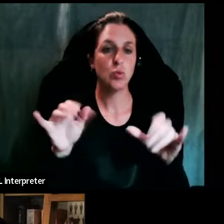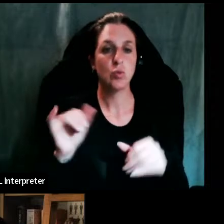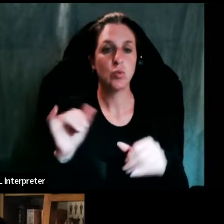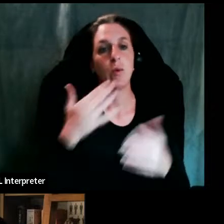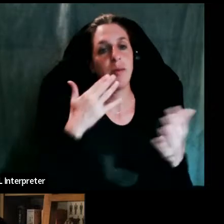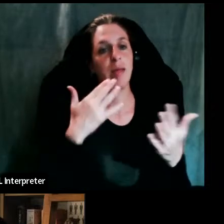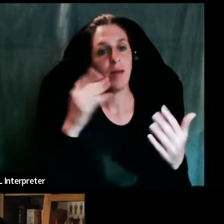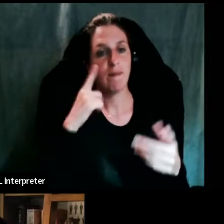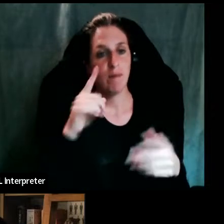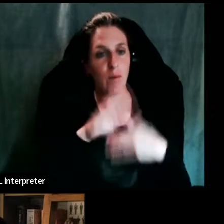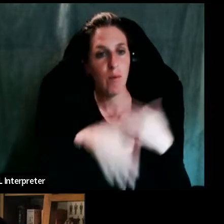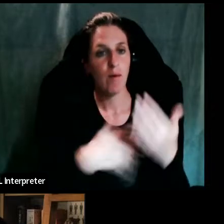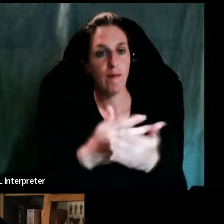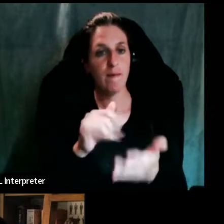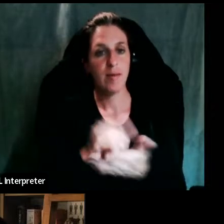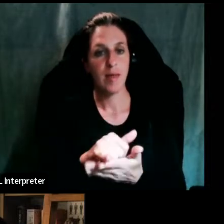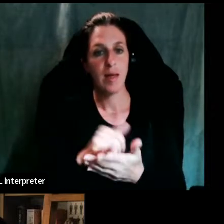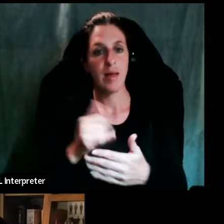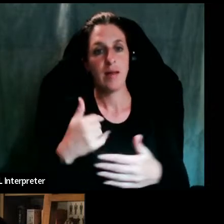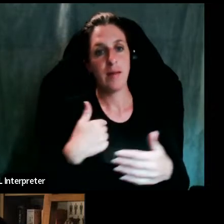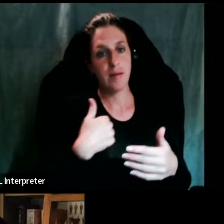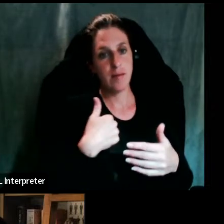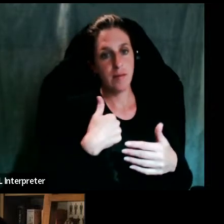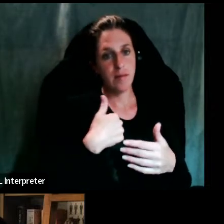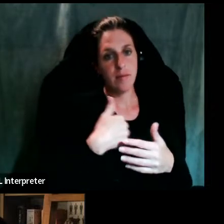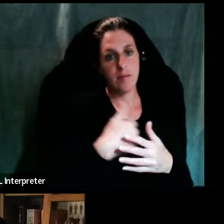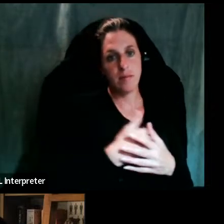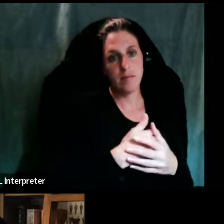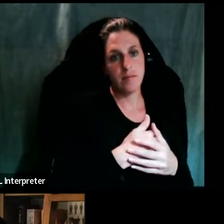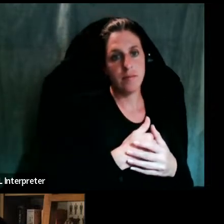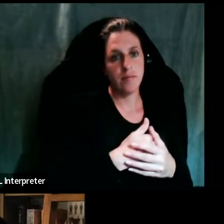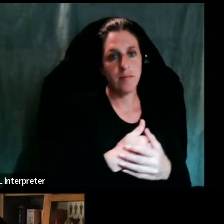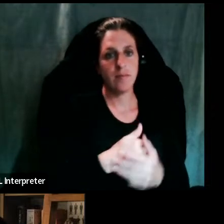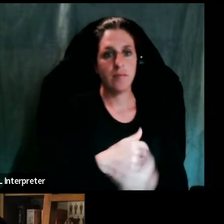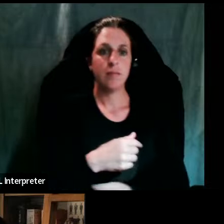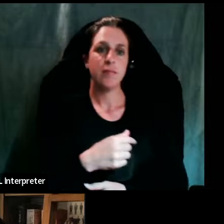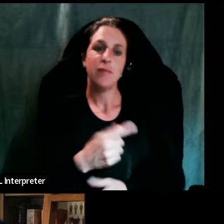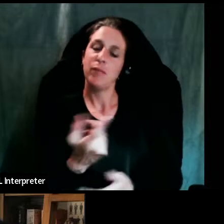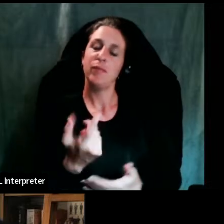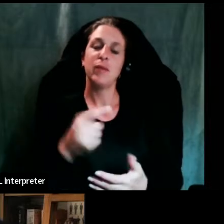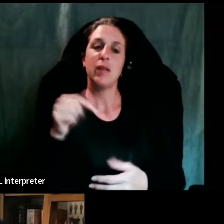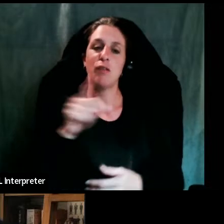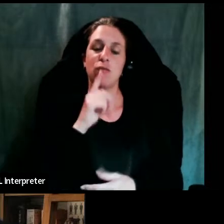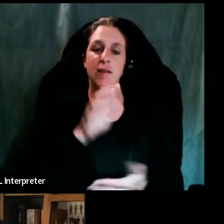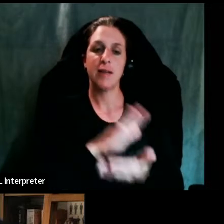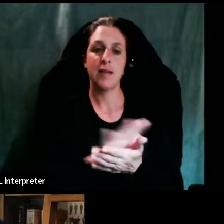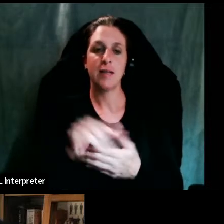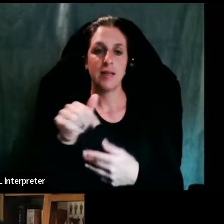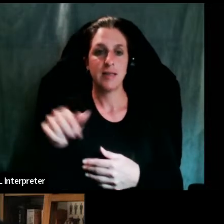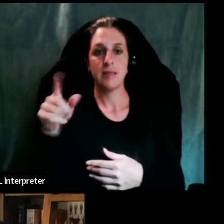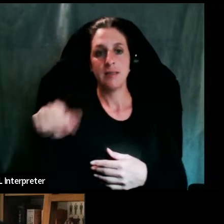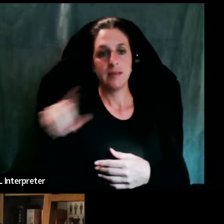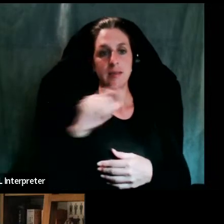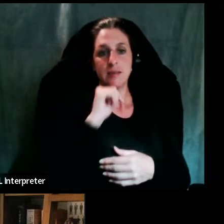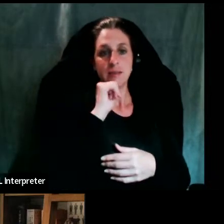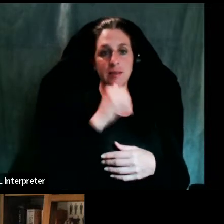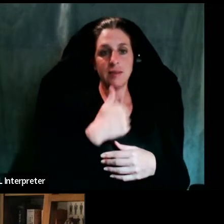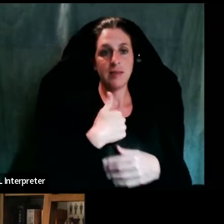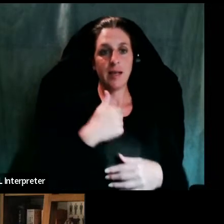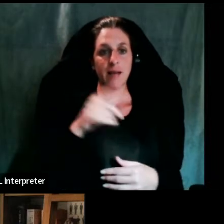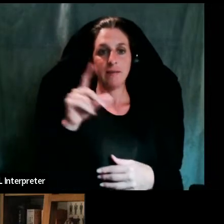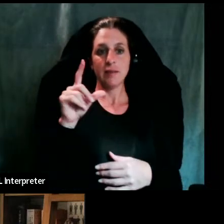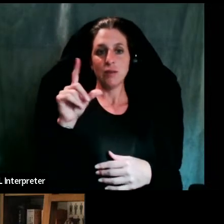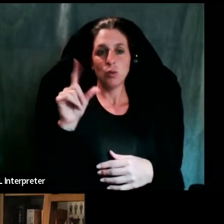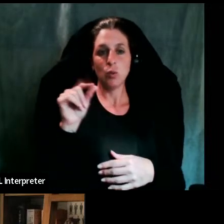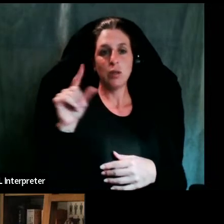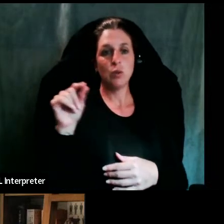that. I'm going to, yeah, you know what? It's really nice. These guys did not have a 2020 graduation from 8th